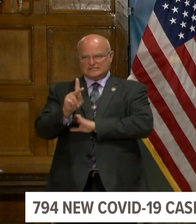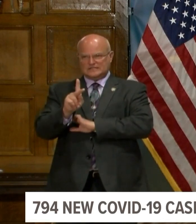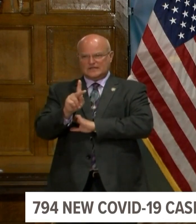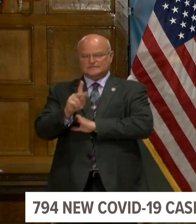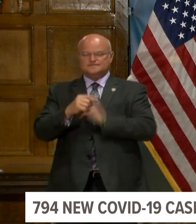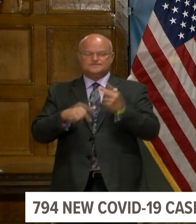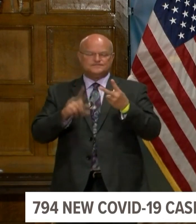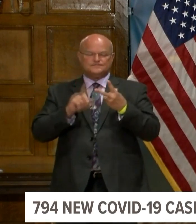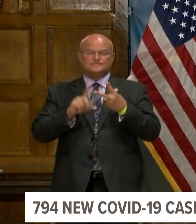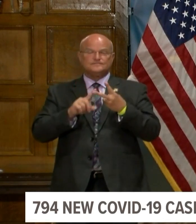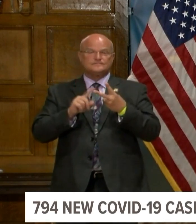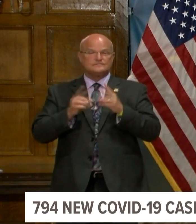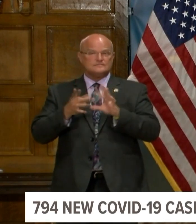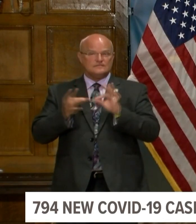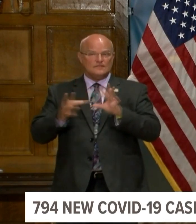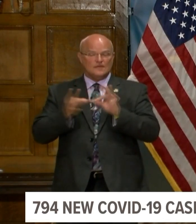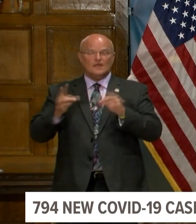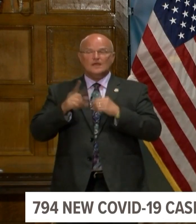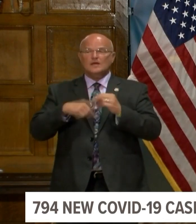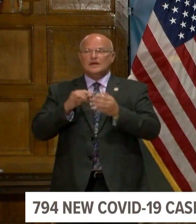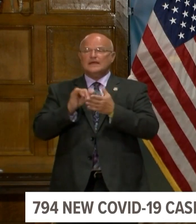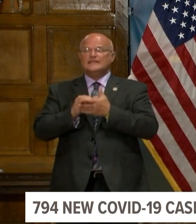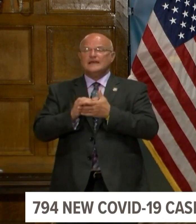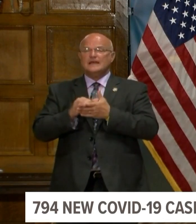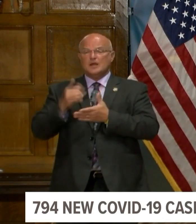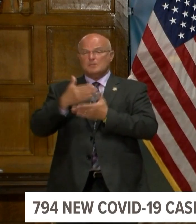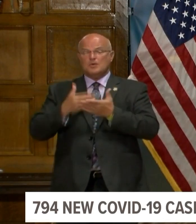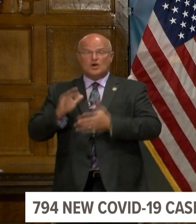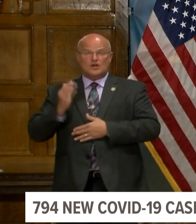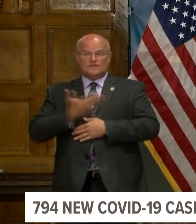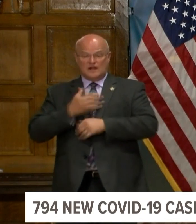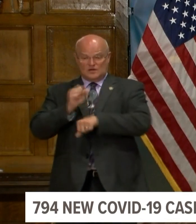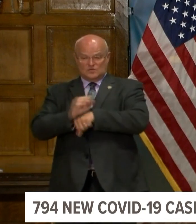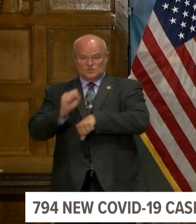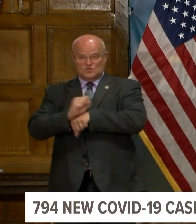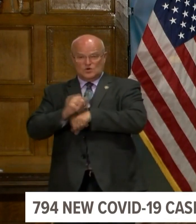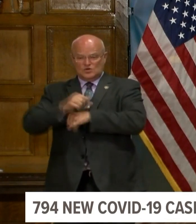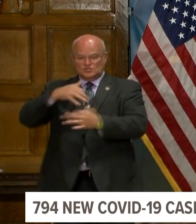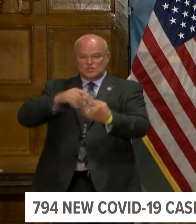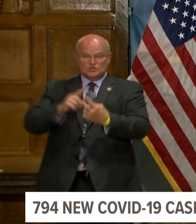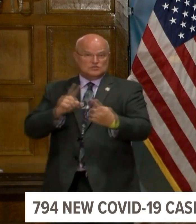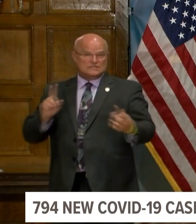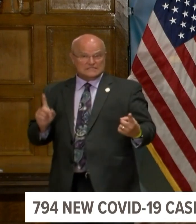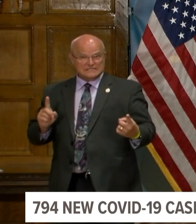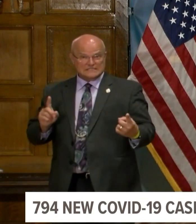The second thing I'd make a comment on is that part of our effort is social